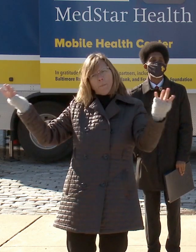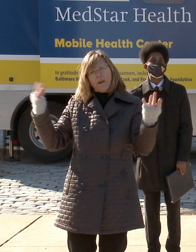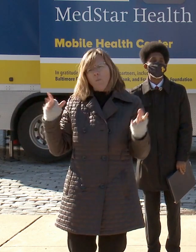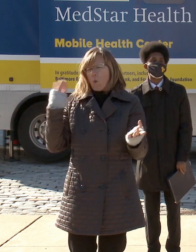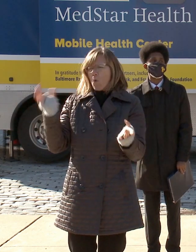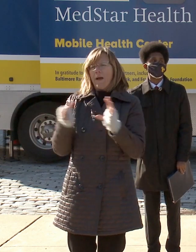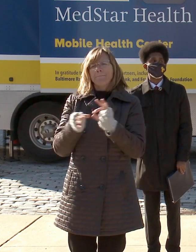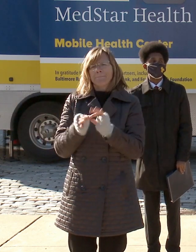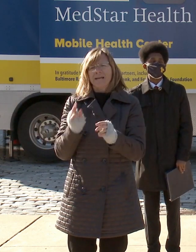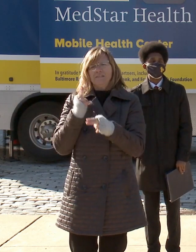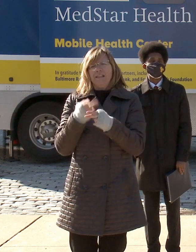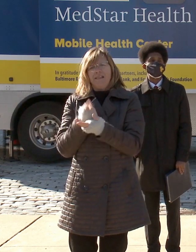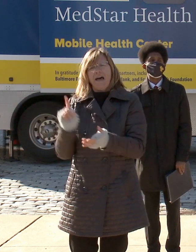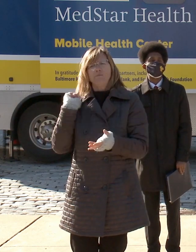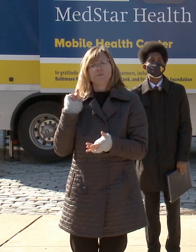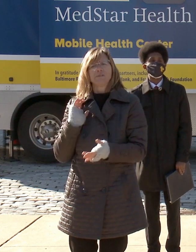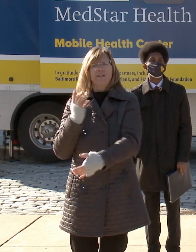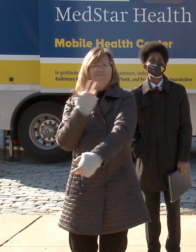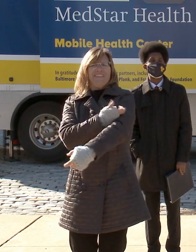vaccine supply